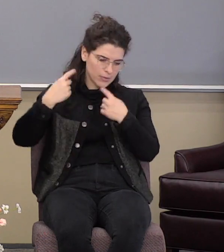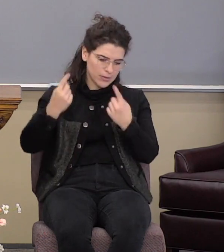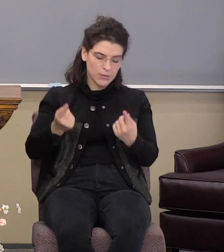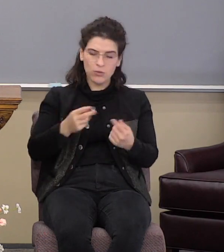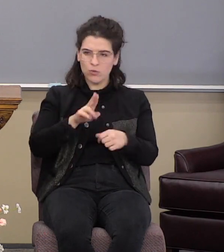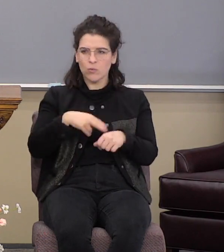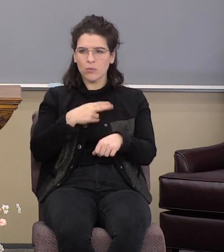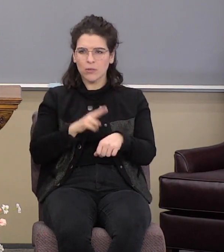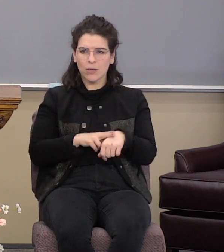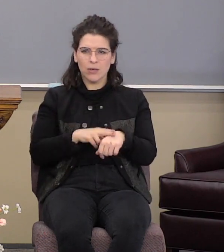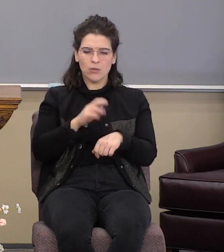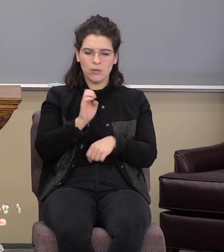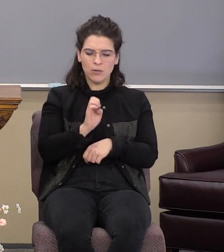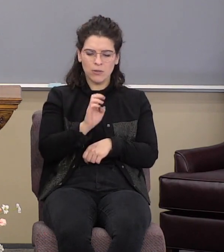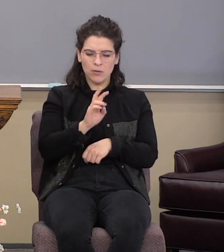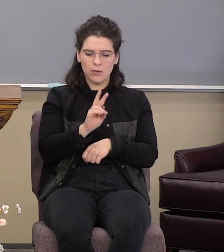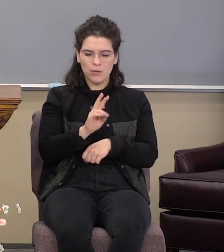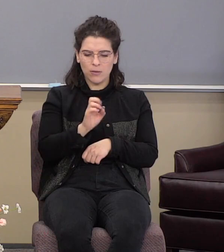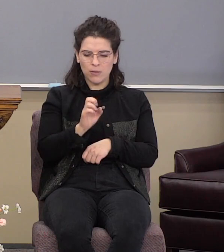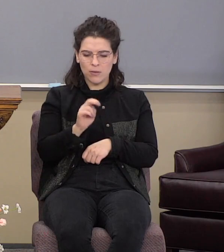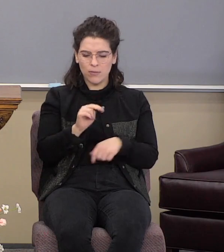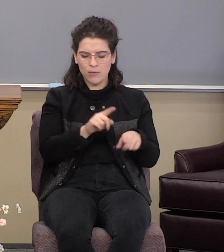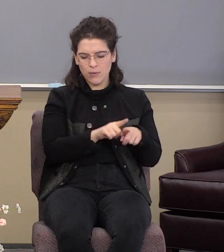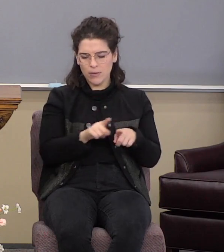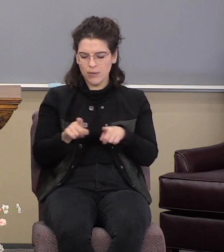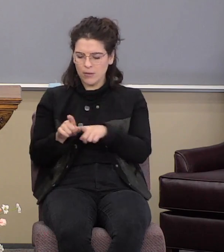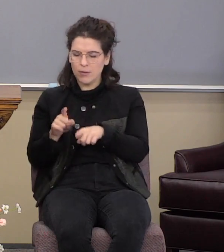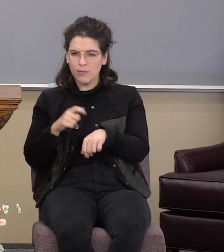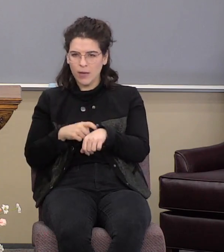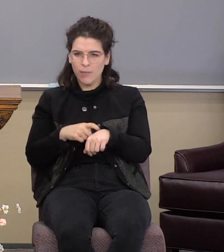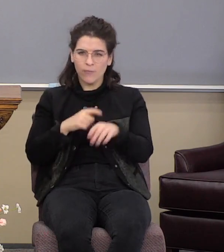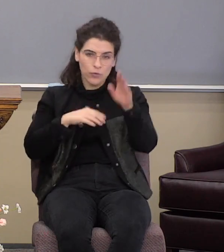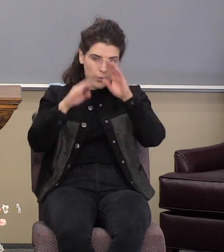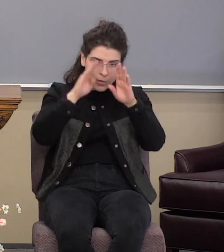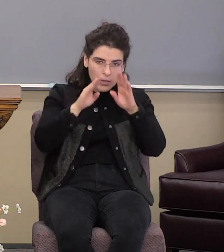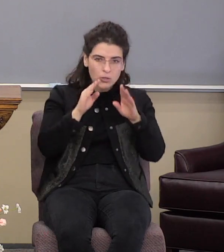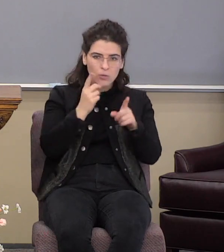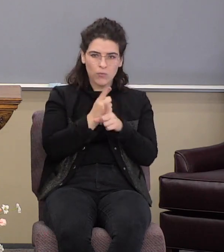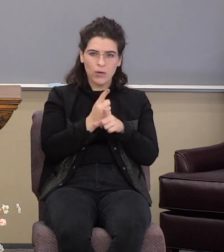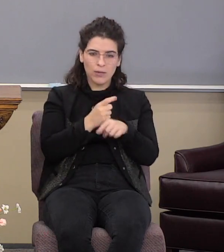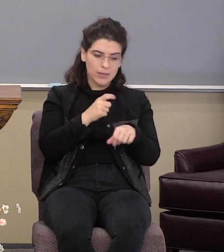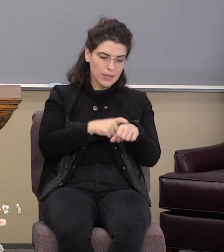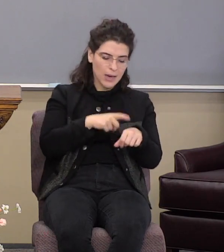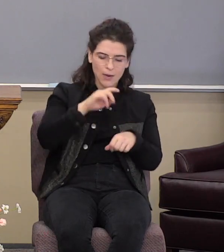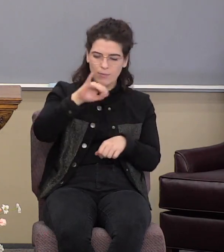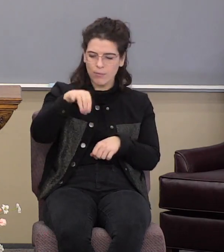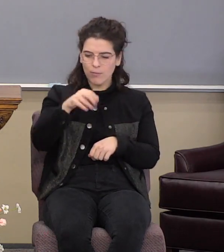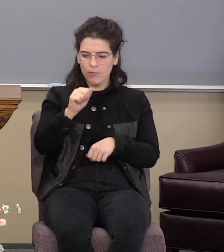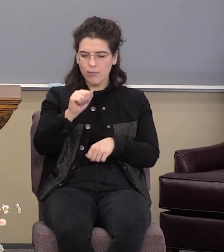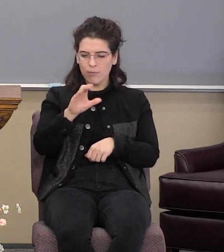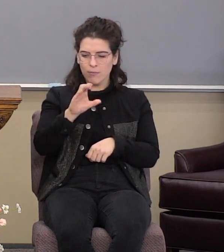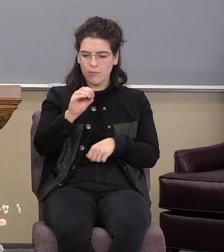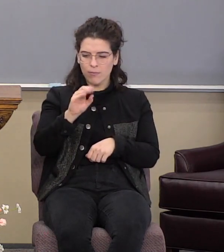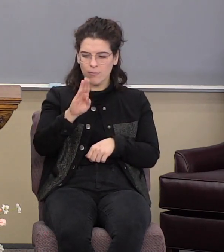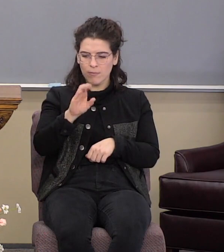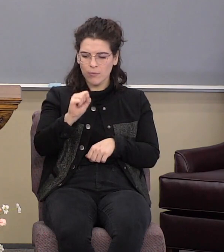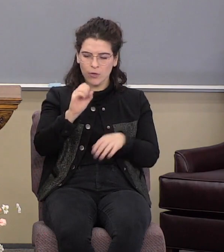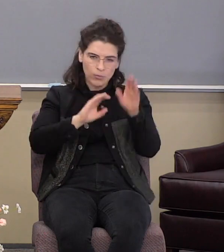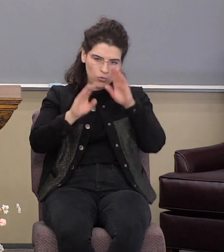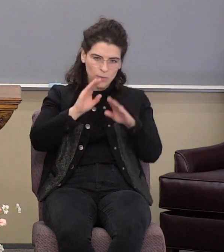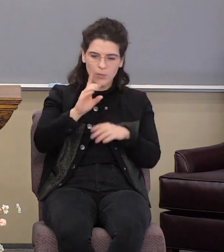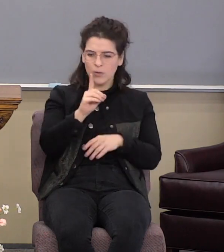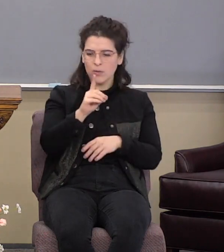a nation, even to that same time, okay? Tribulation, all right? The time of Jacob's trouble. Daniel is not talking about you or